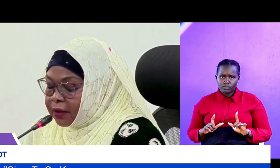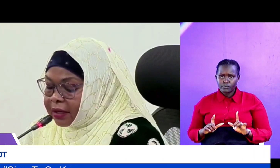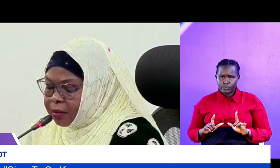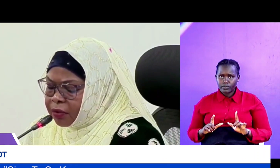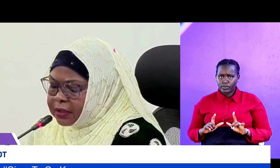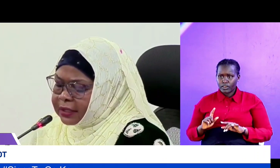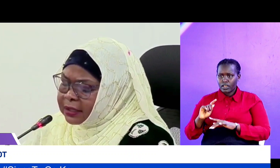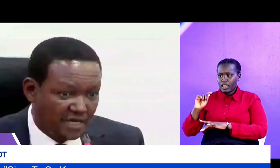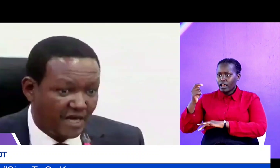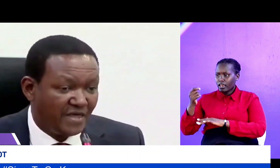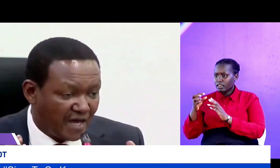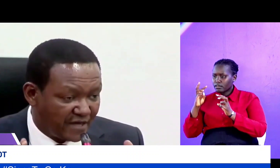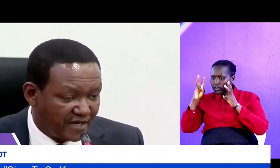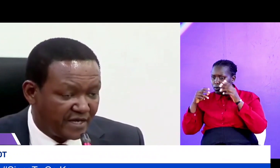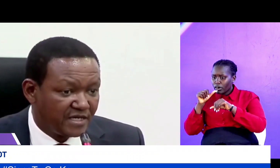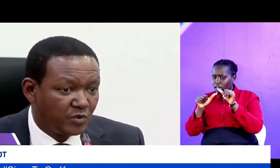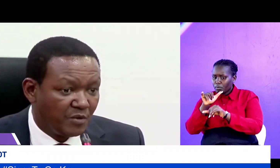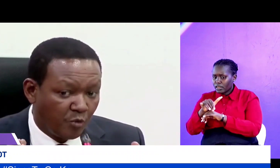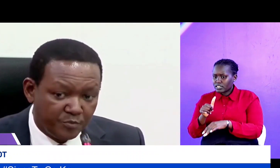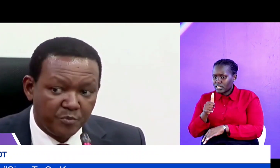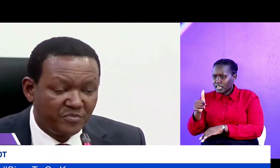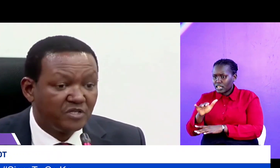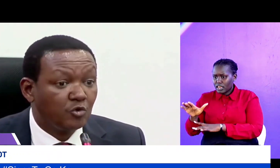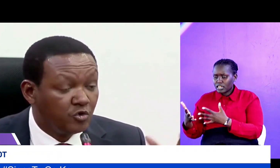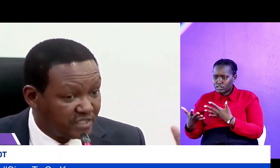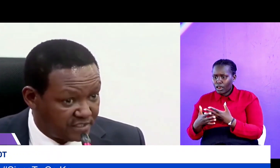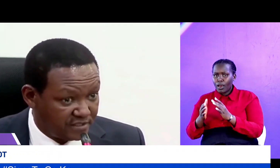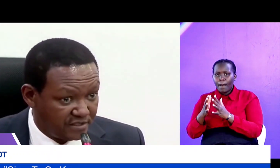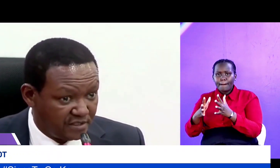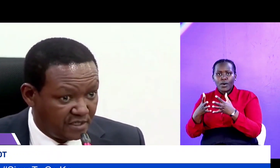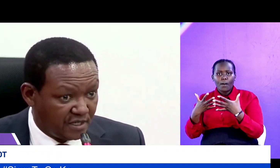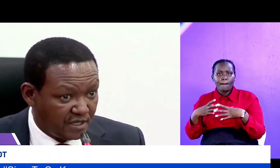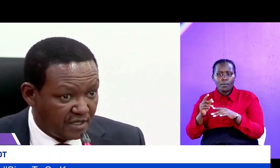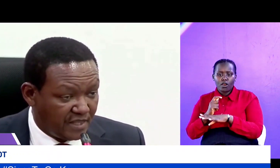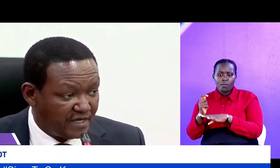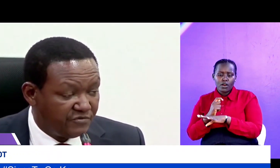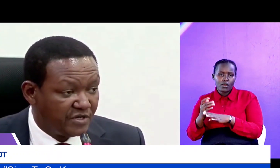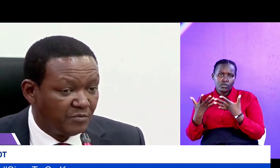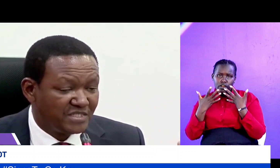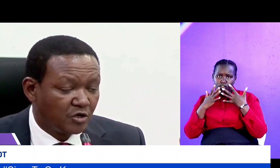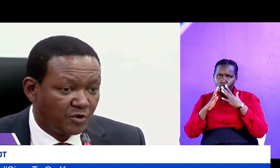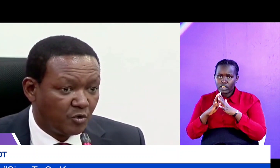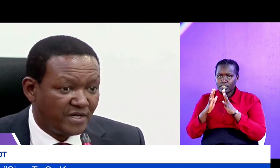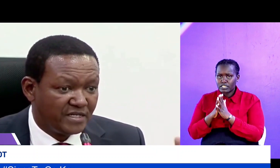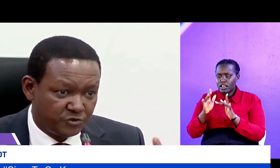worried about that. And there are other areas where more people have been recruited than even Machakos, Makueni, and